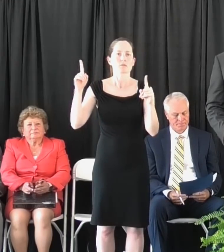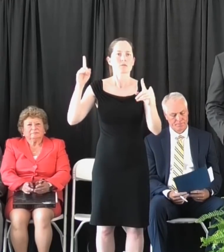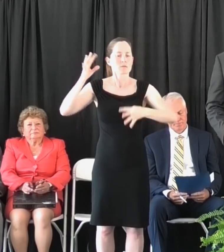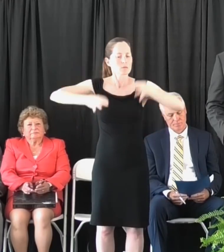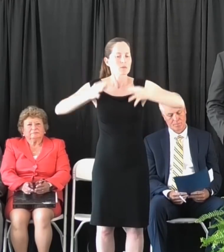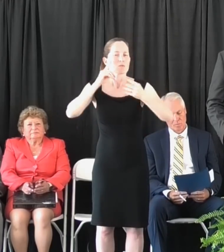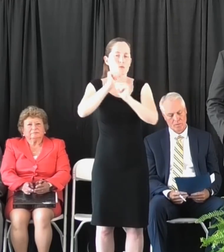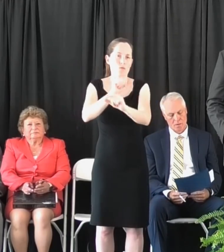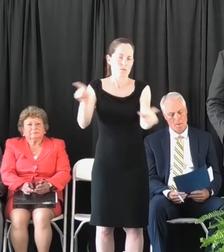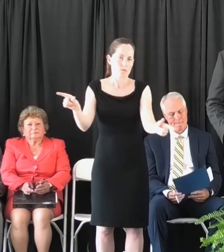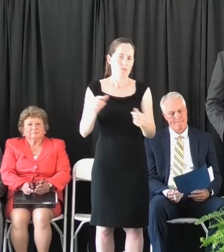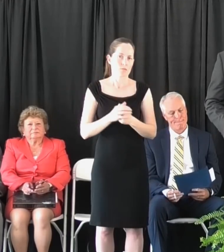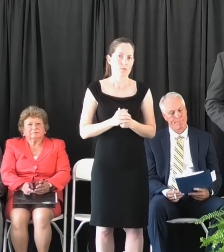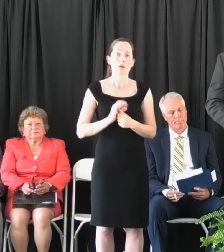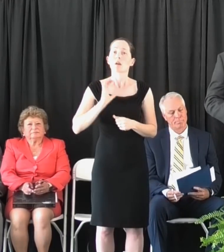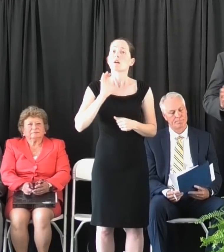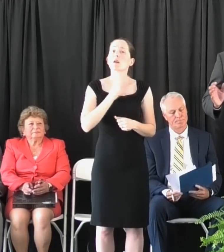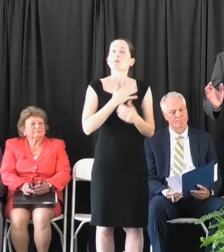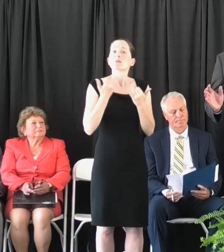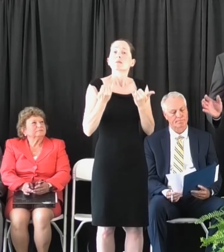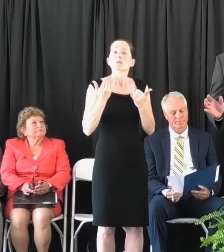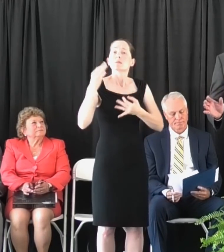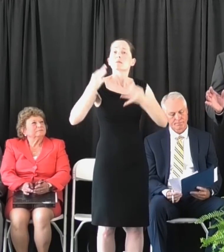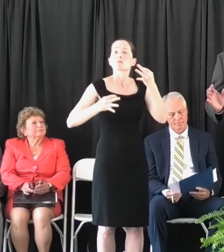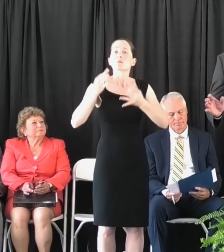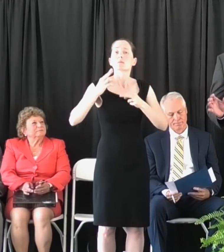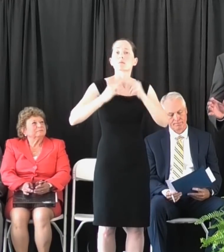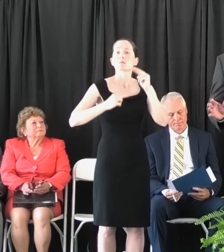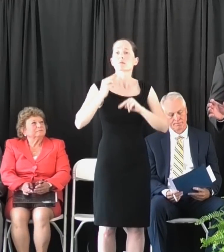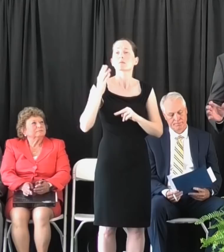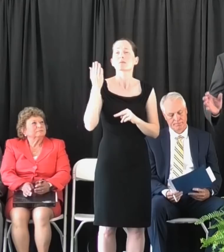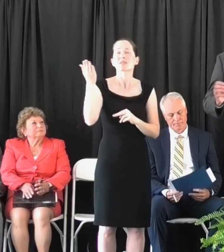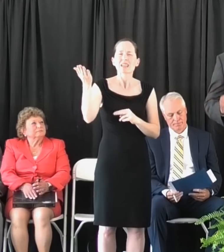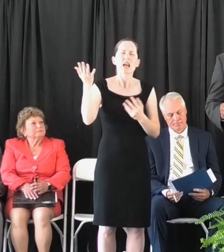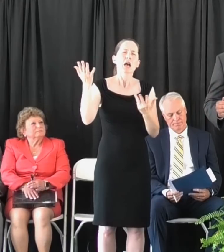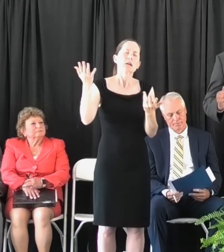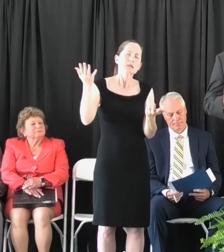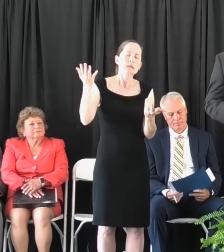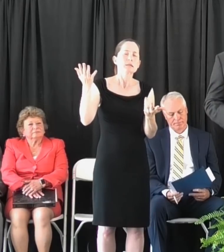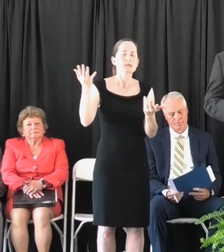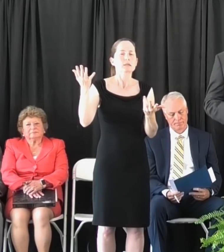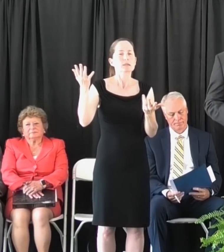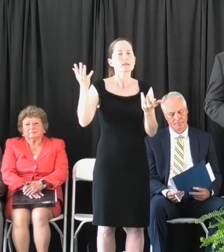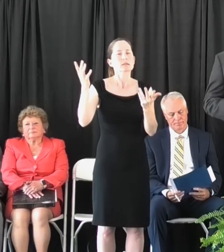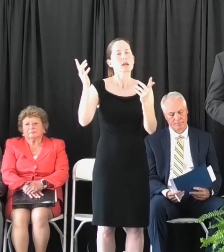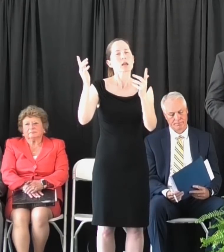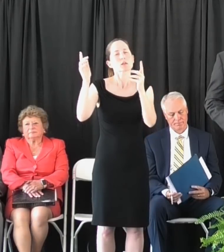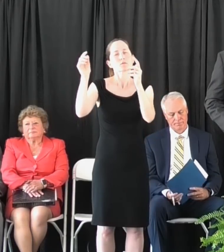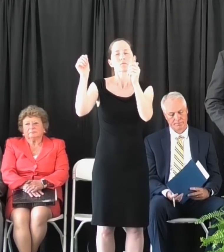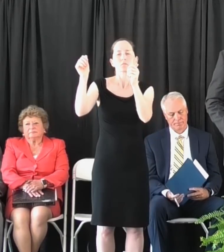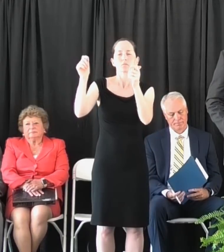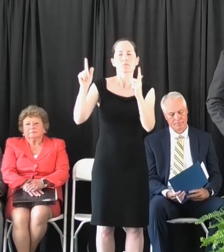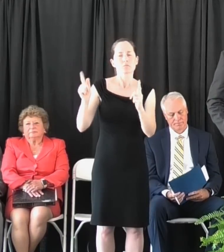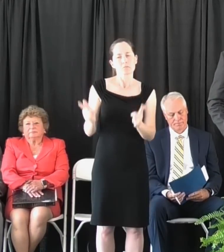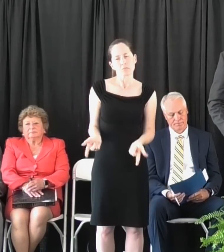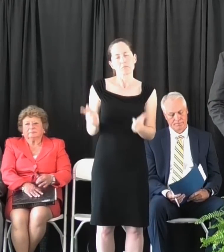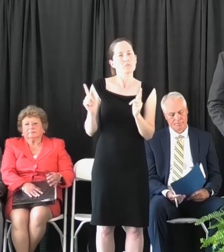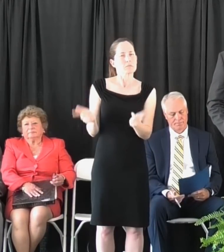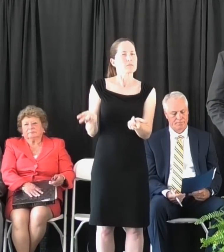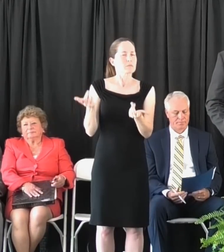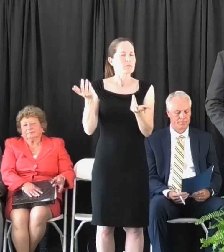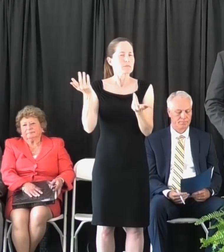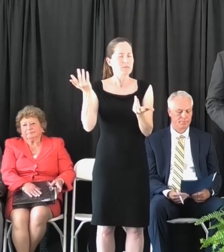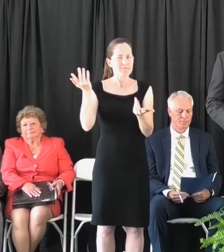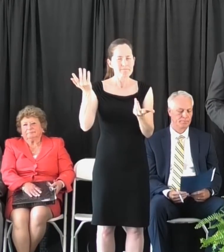Our current courthouse is somewhat obsolete because of the dramatic growth that we have experienced here in